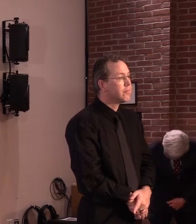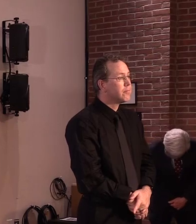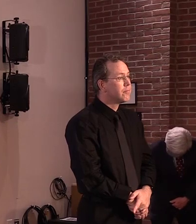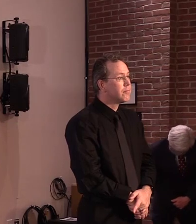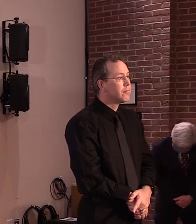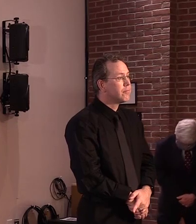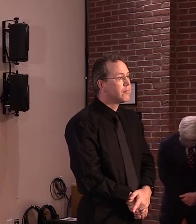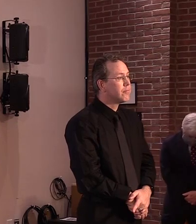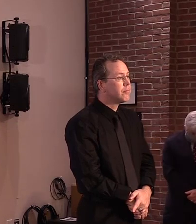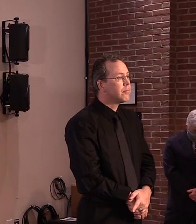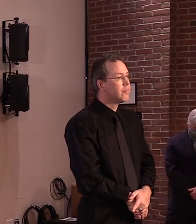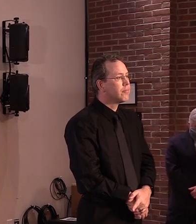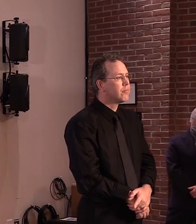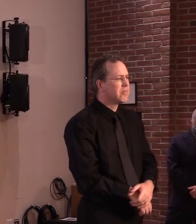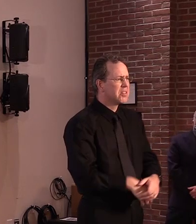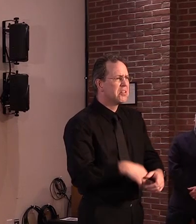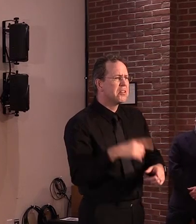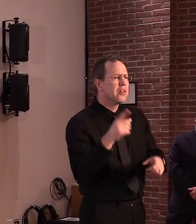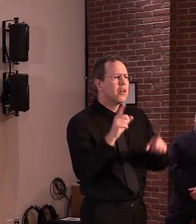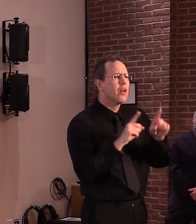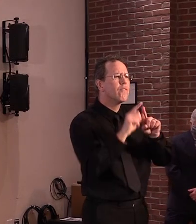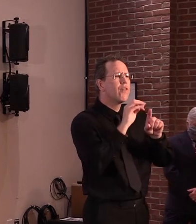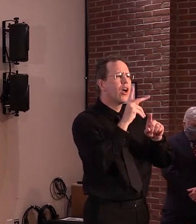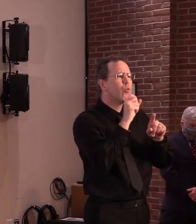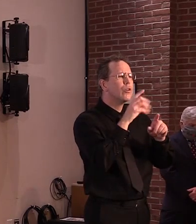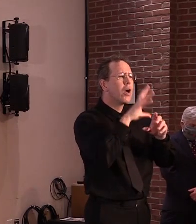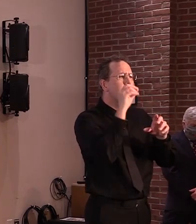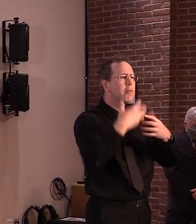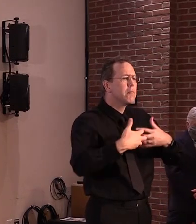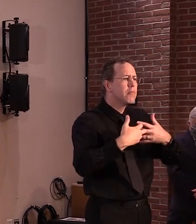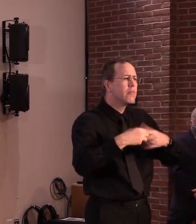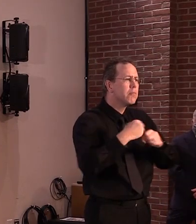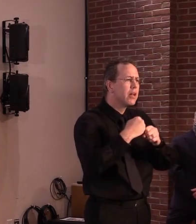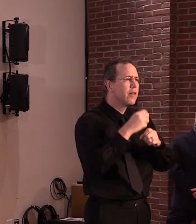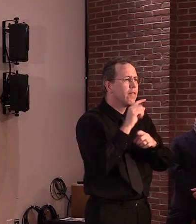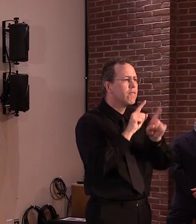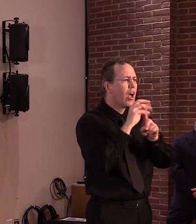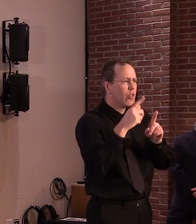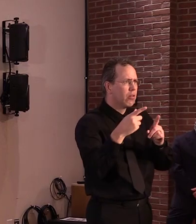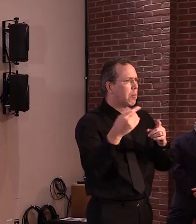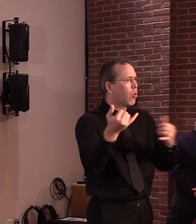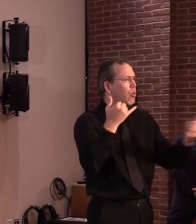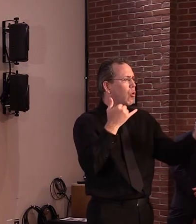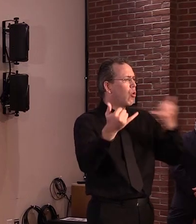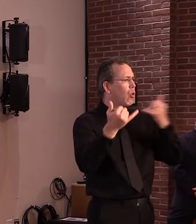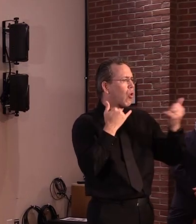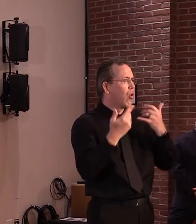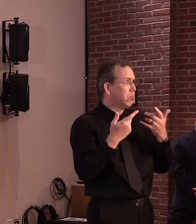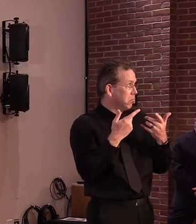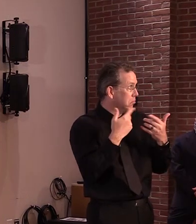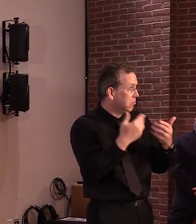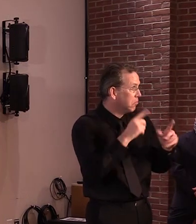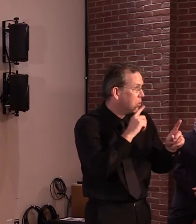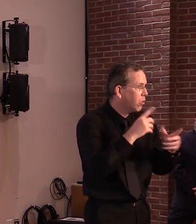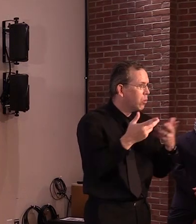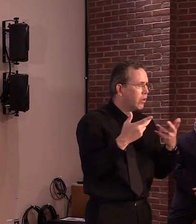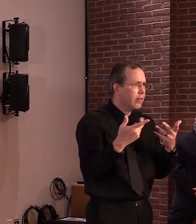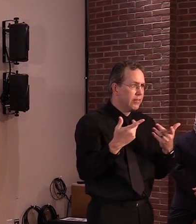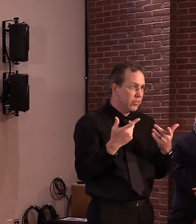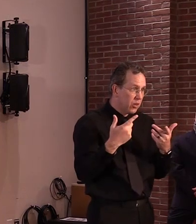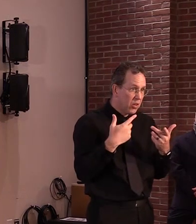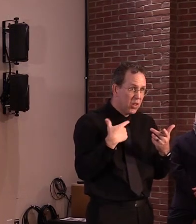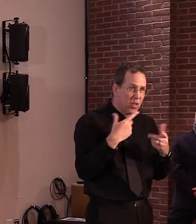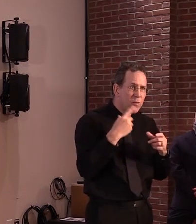displays. Would your directive regarding fairs and festivals cover fireworks displays as well?